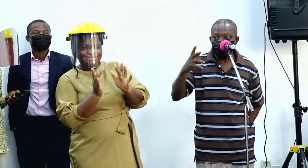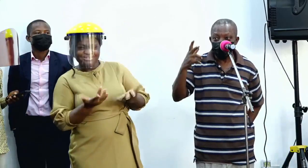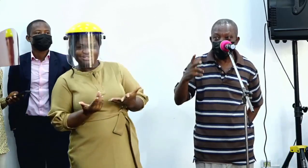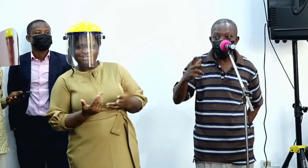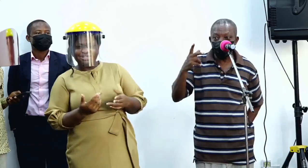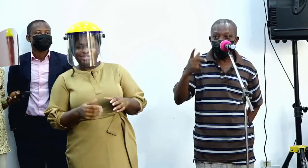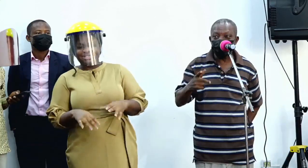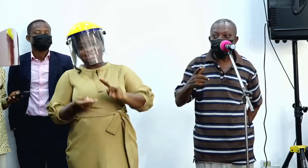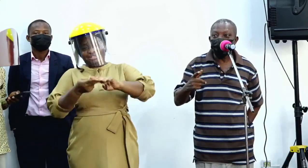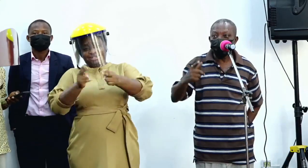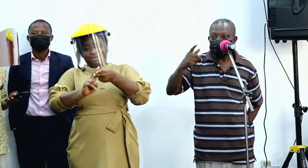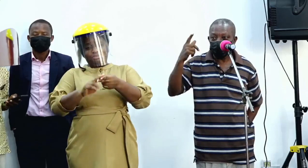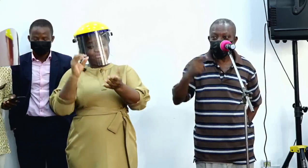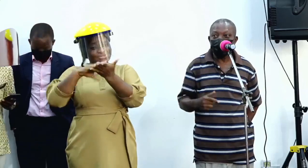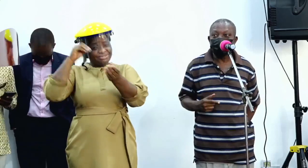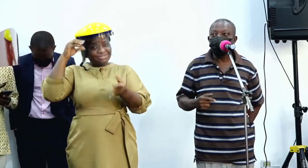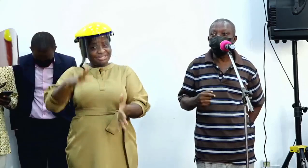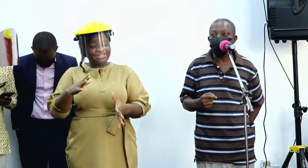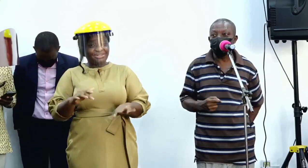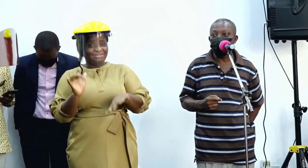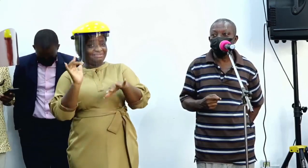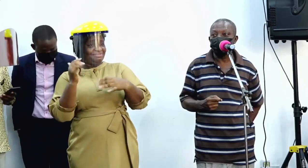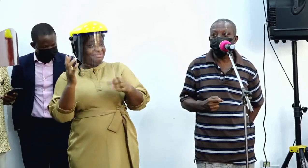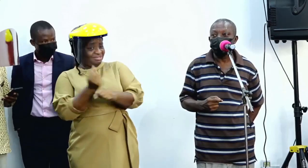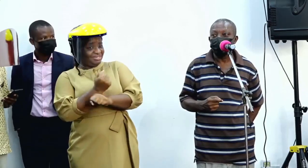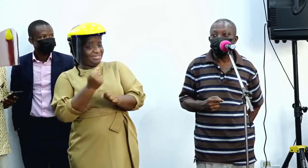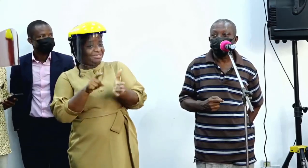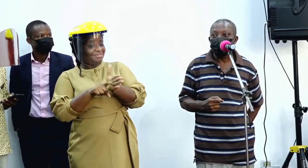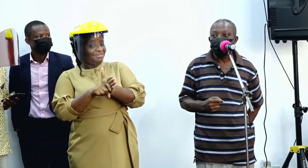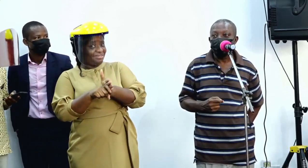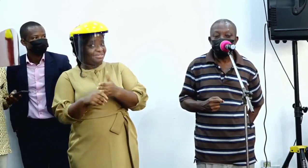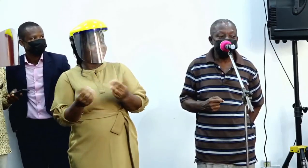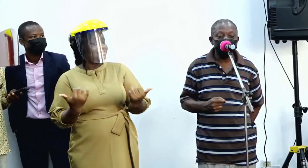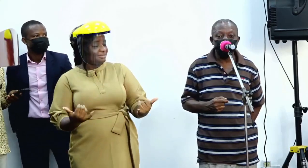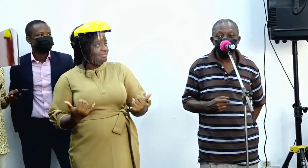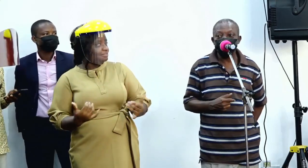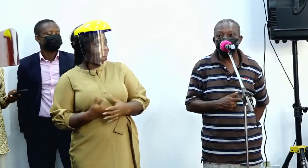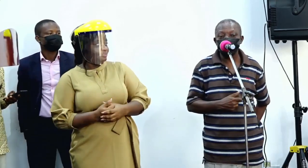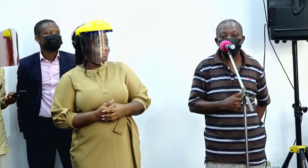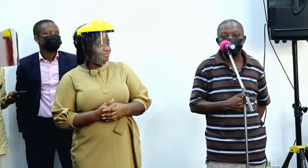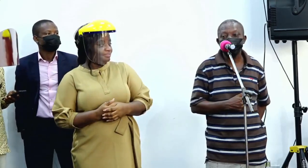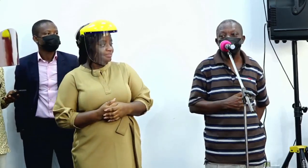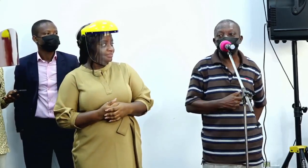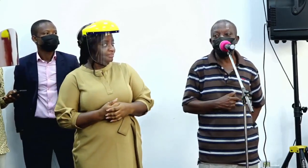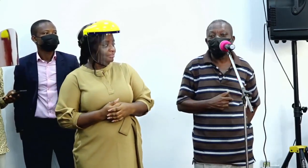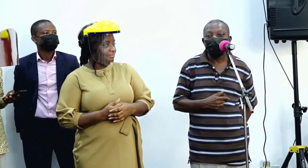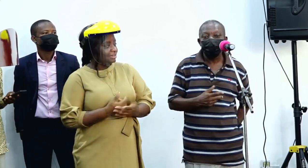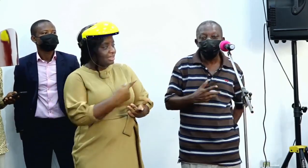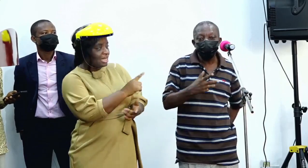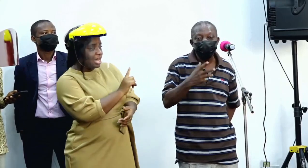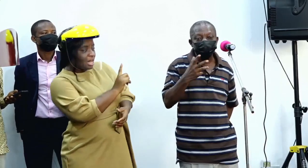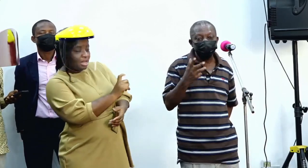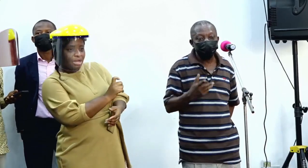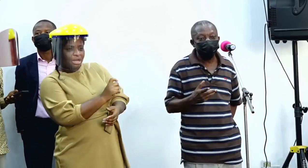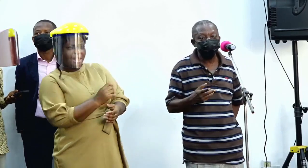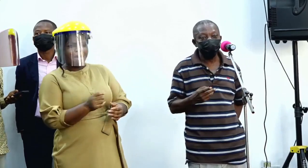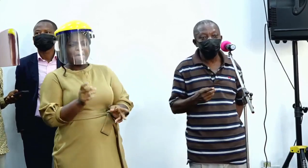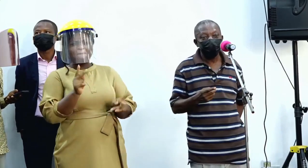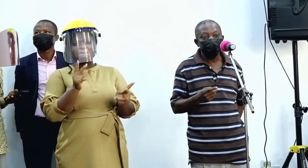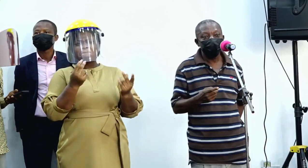of students or pupils who have contracted the disease so far. Okay. Yeah, Mr. Bofi, we have a question for you. People make a